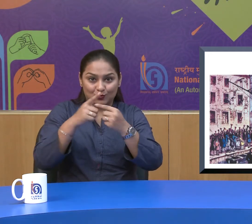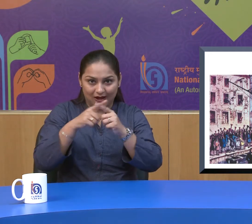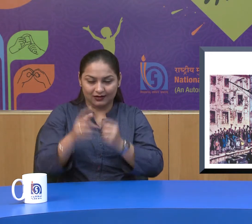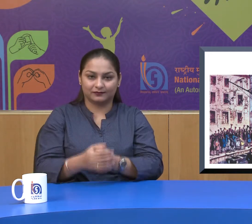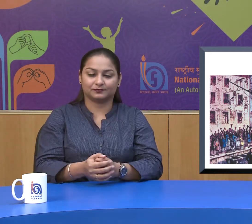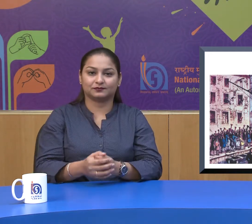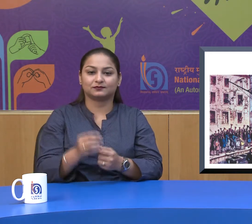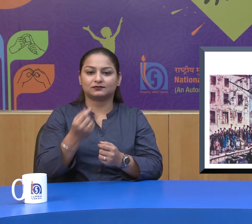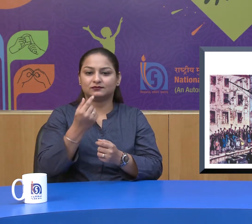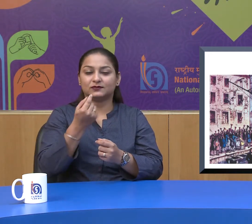dates,